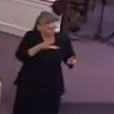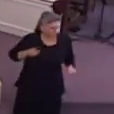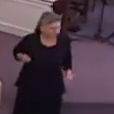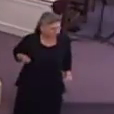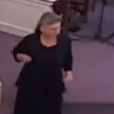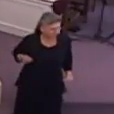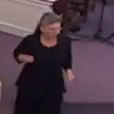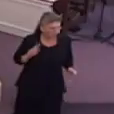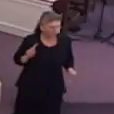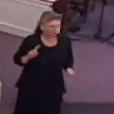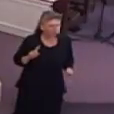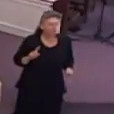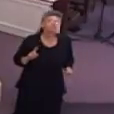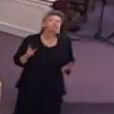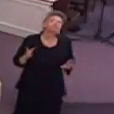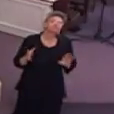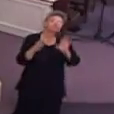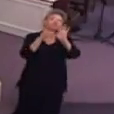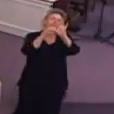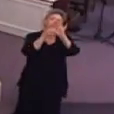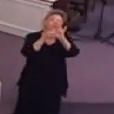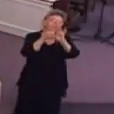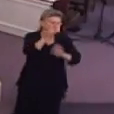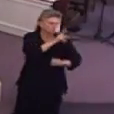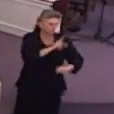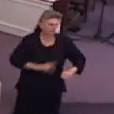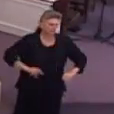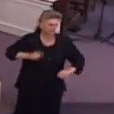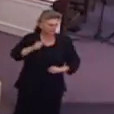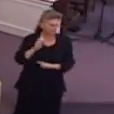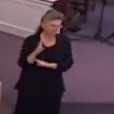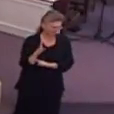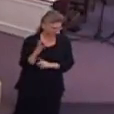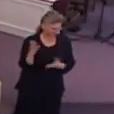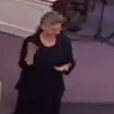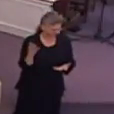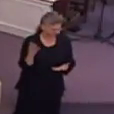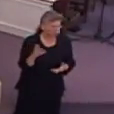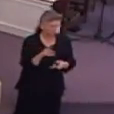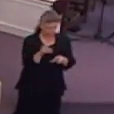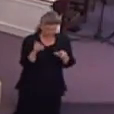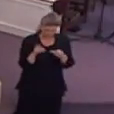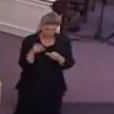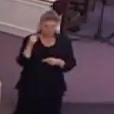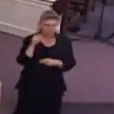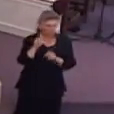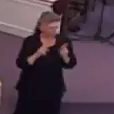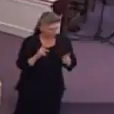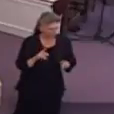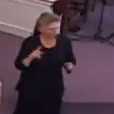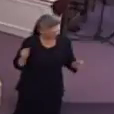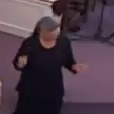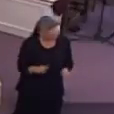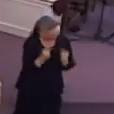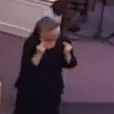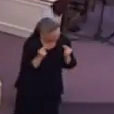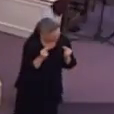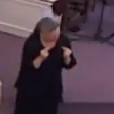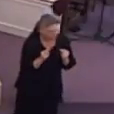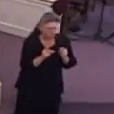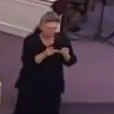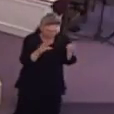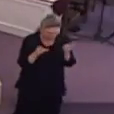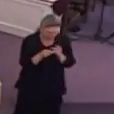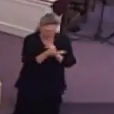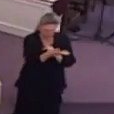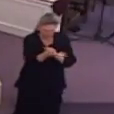in the kingdom of God. Amen. Praise God. And there's a place for people who are hurting. There is a place for